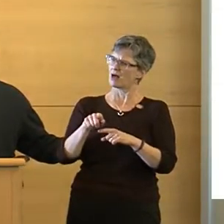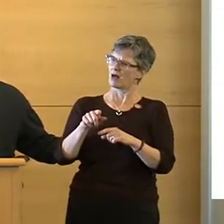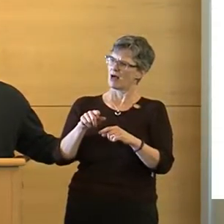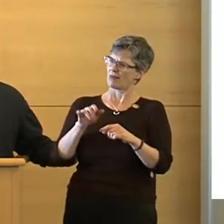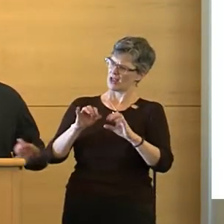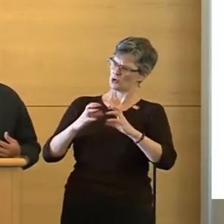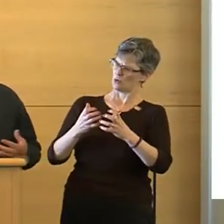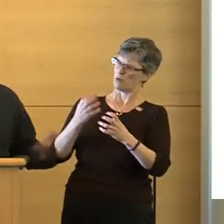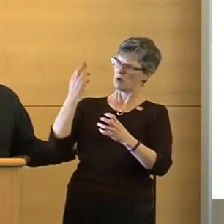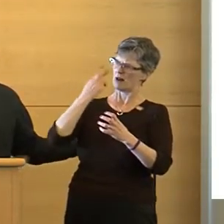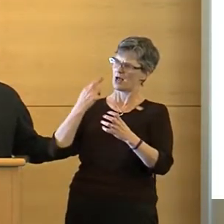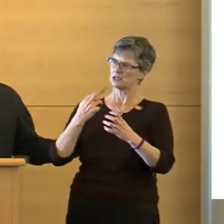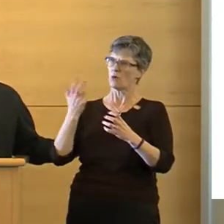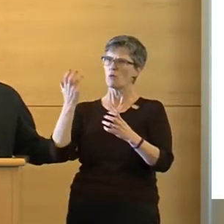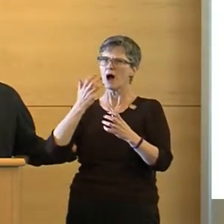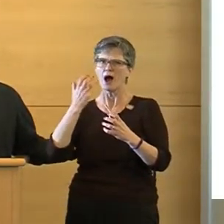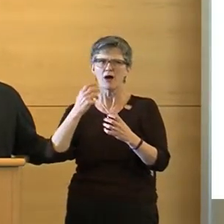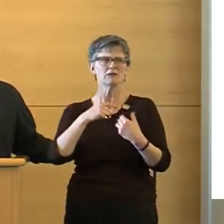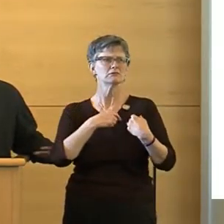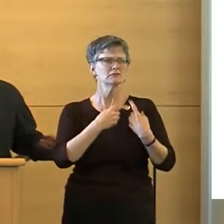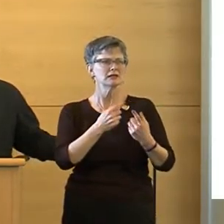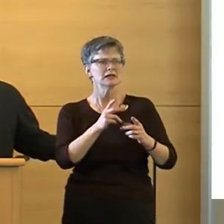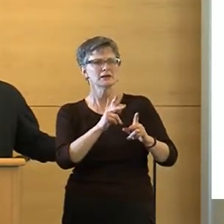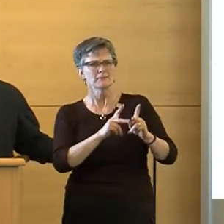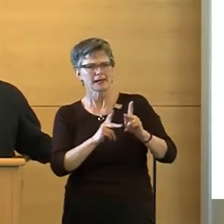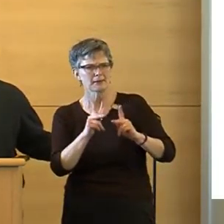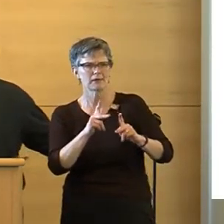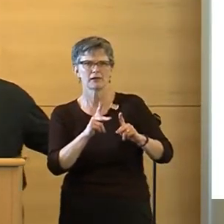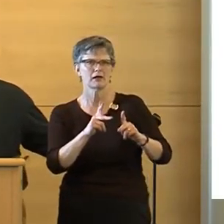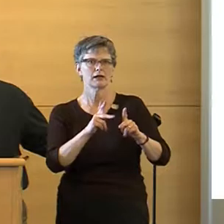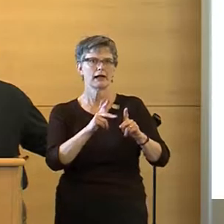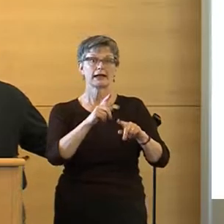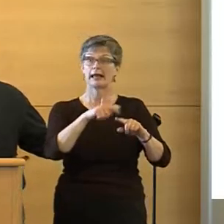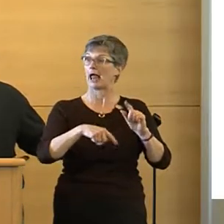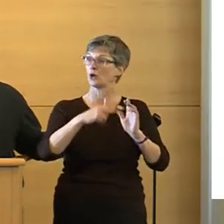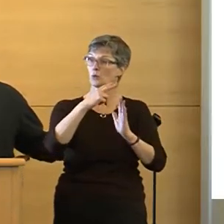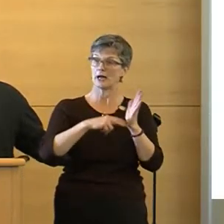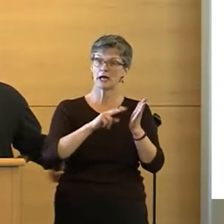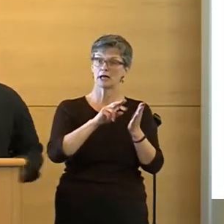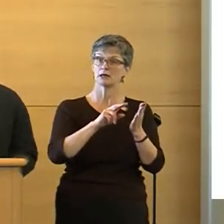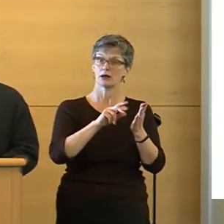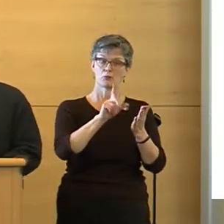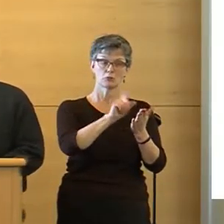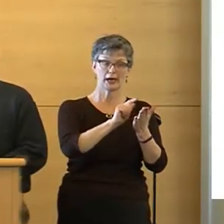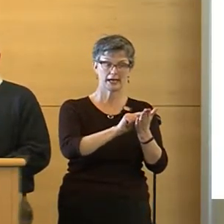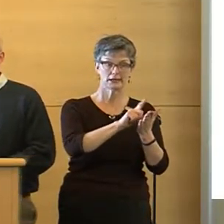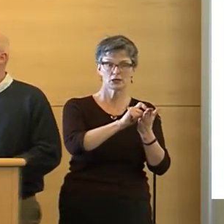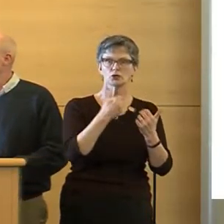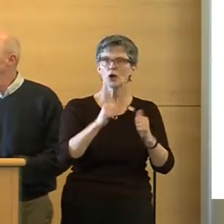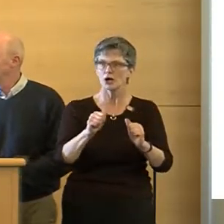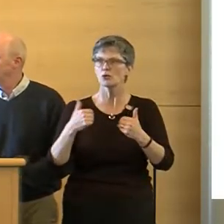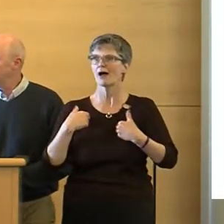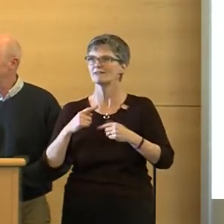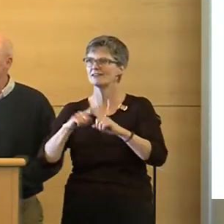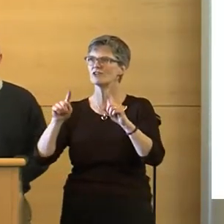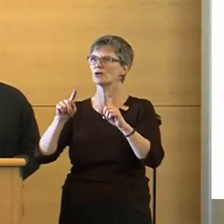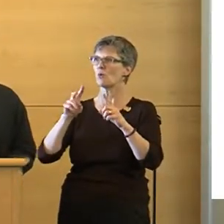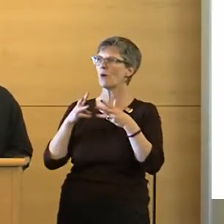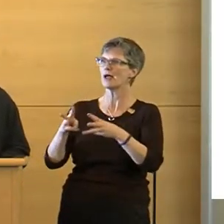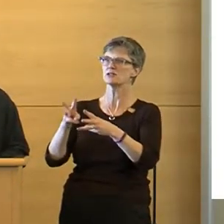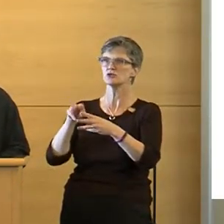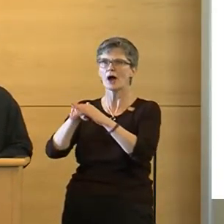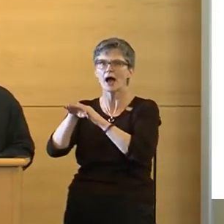it's presented. And they also recognized very early on that the web had